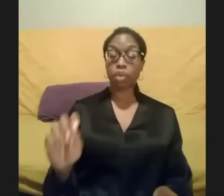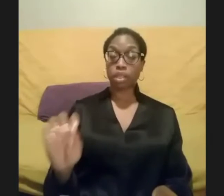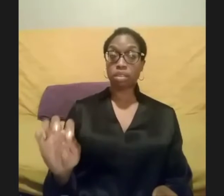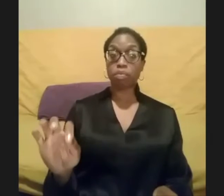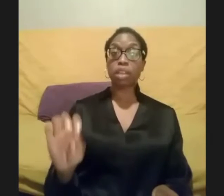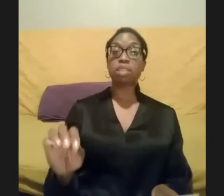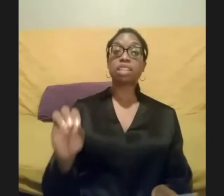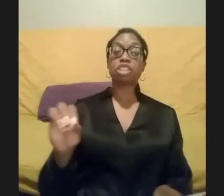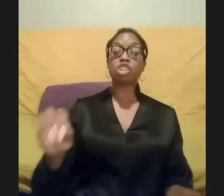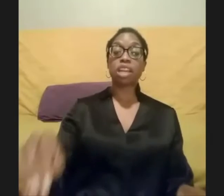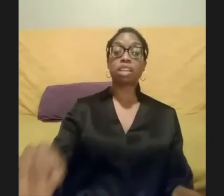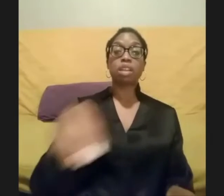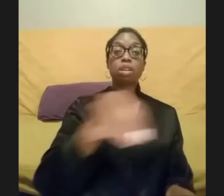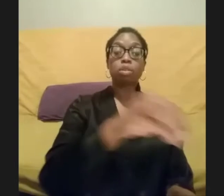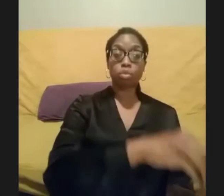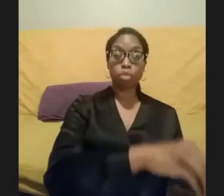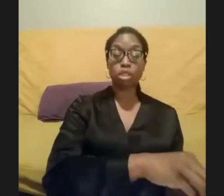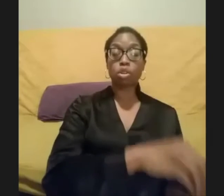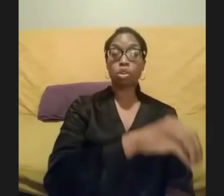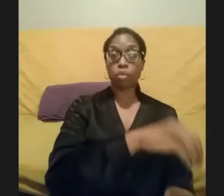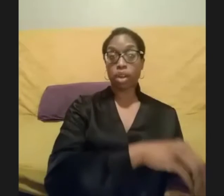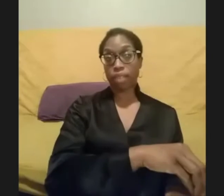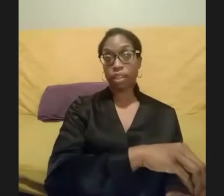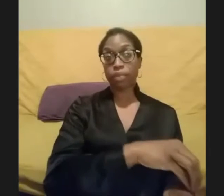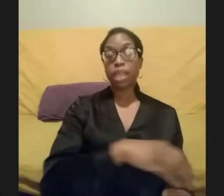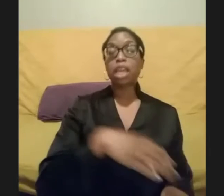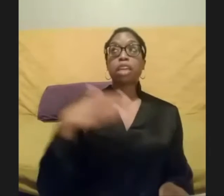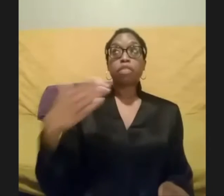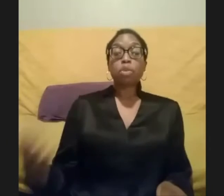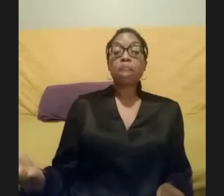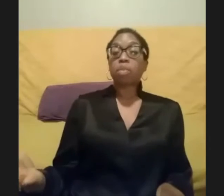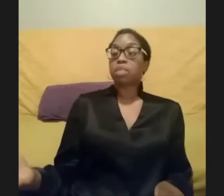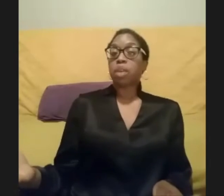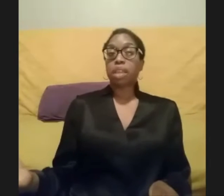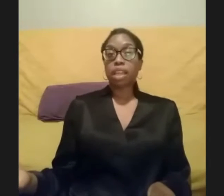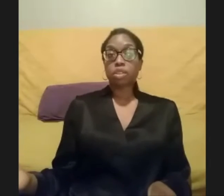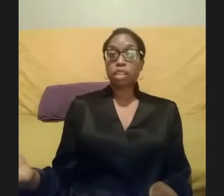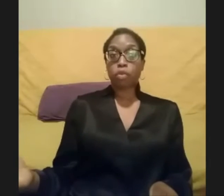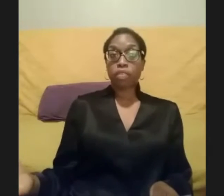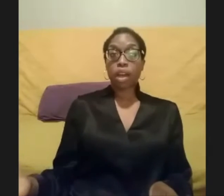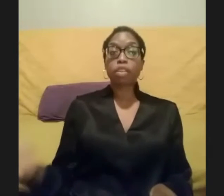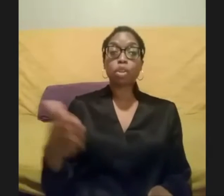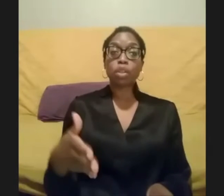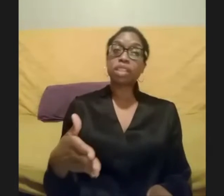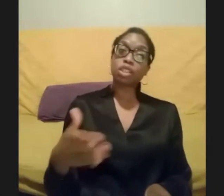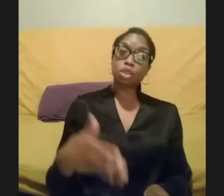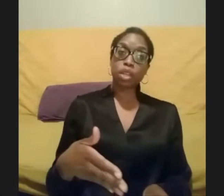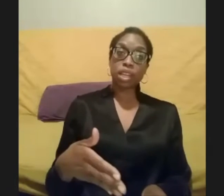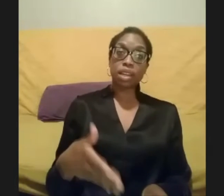relative, because that's the genetic concern that we're having. If you have a relative who had cancer at age 45, you need to get screened at age